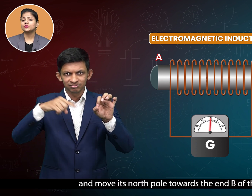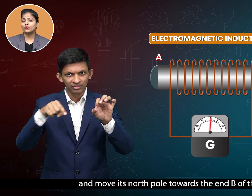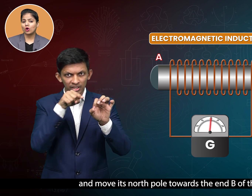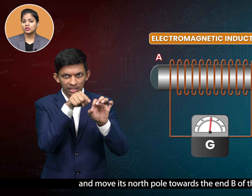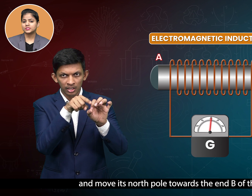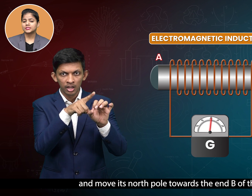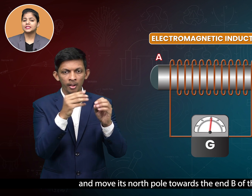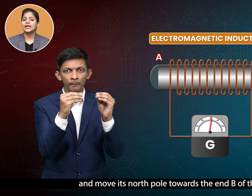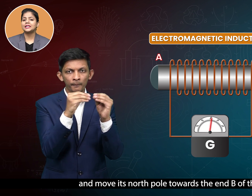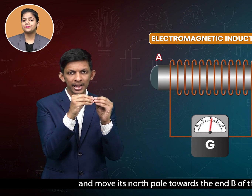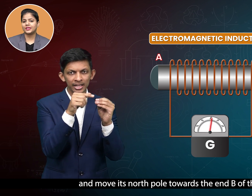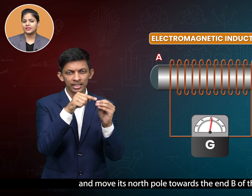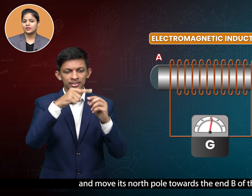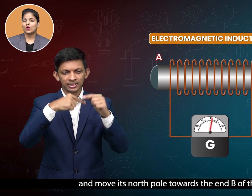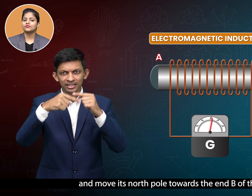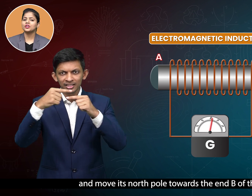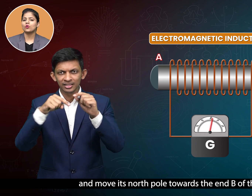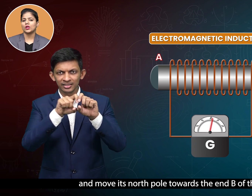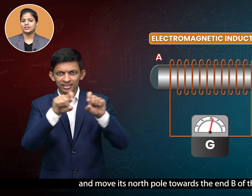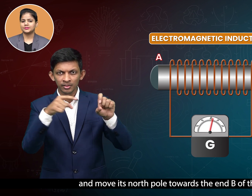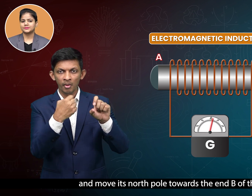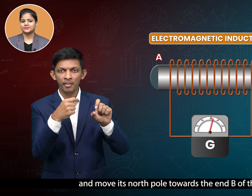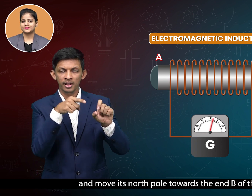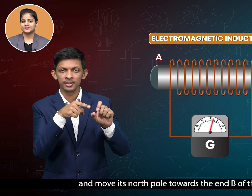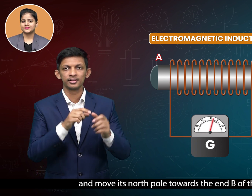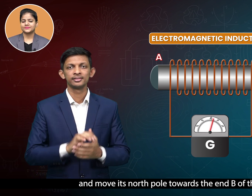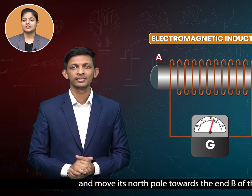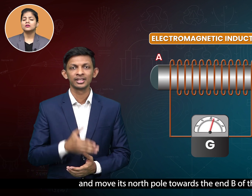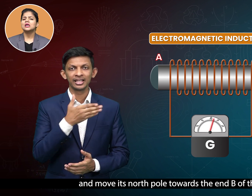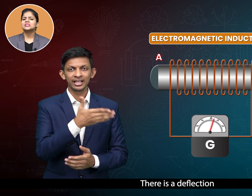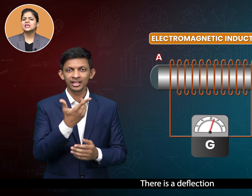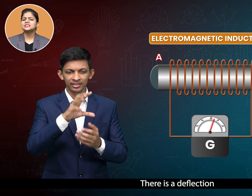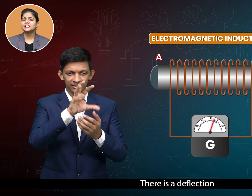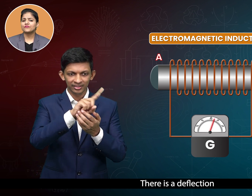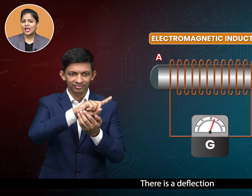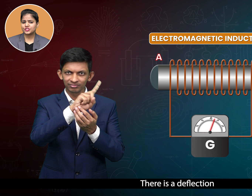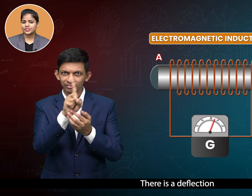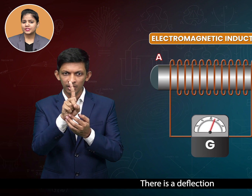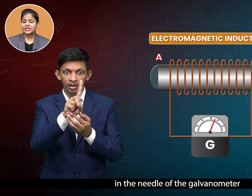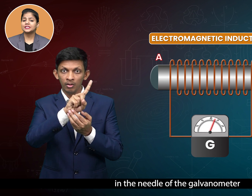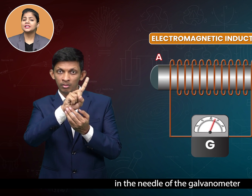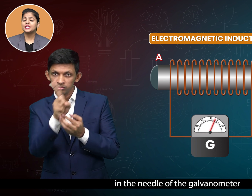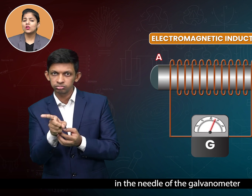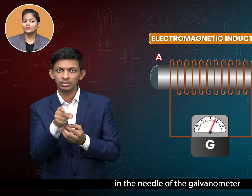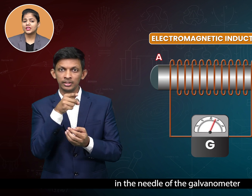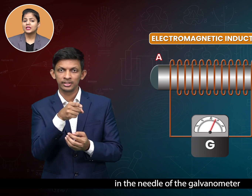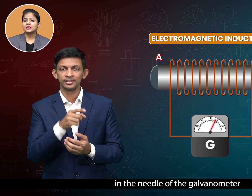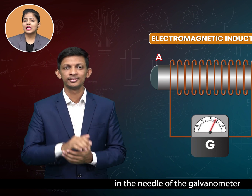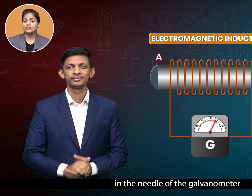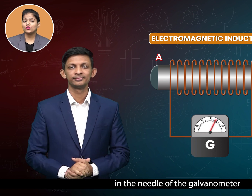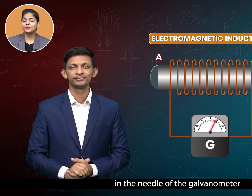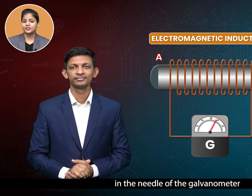pole towards the end B of the coil. There is a deflection in the needle of